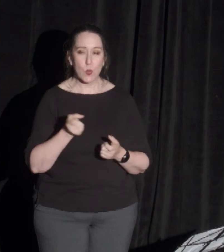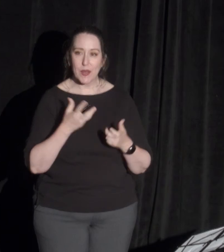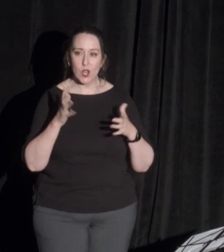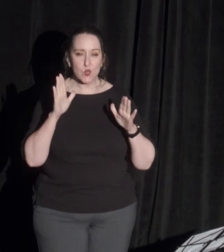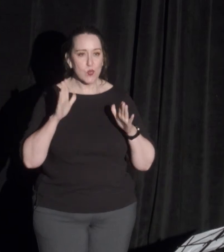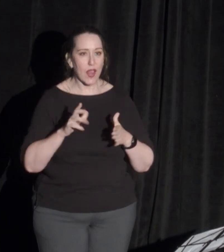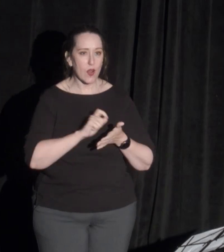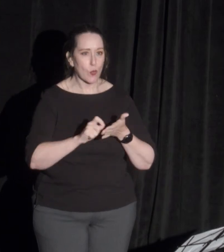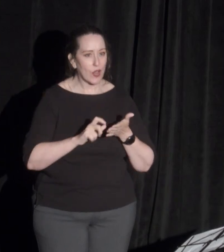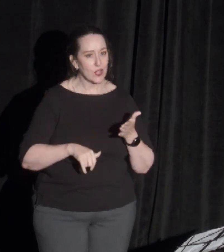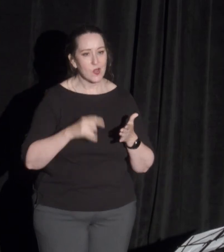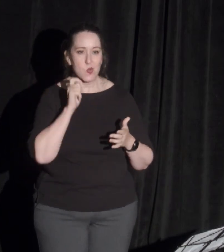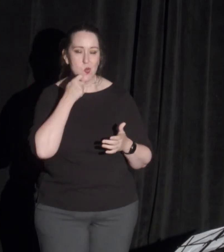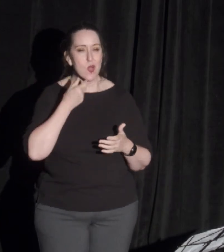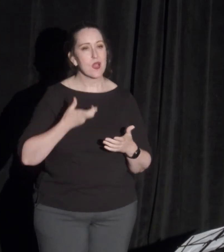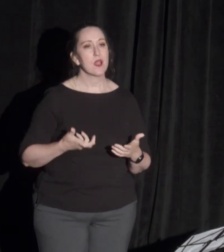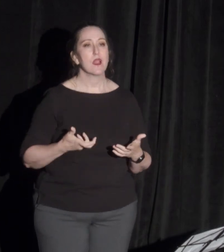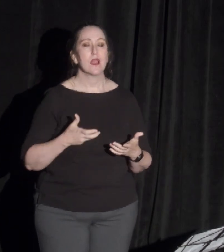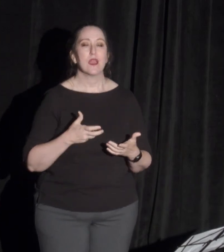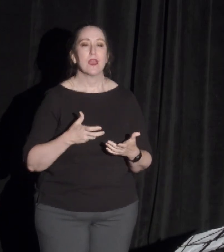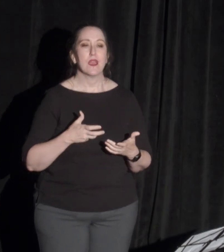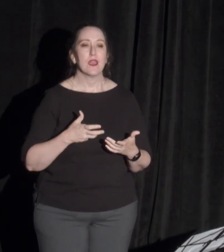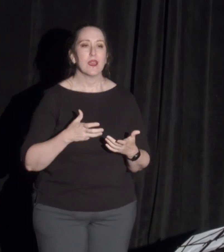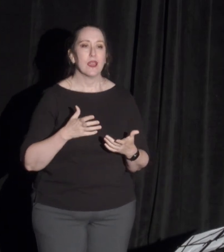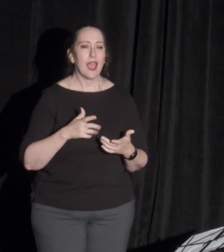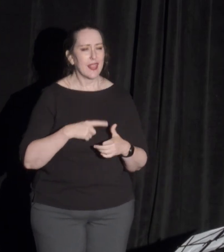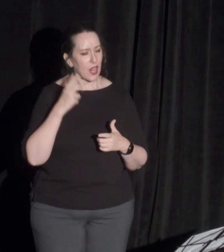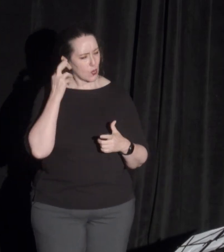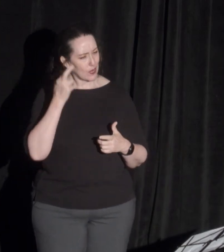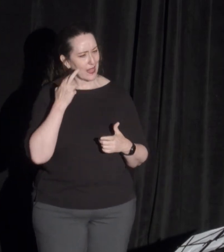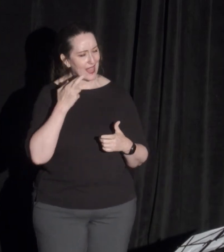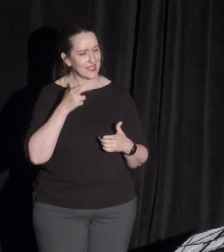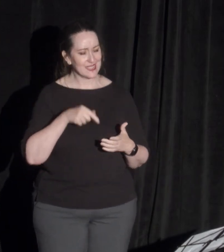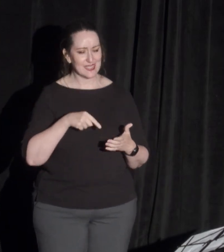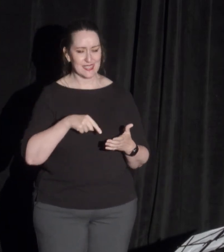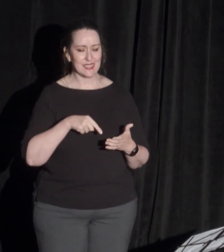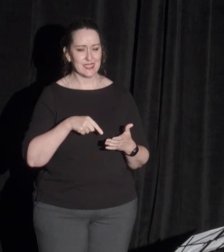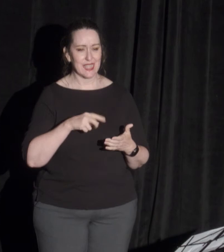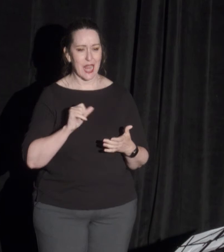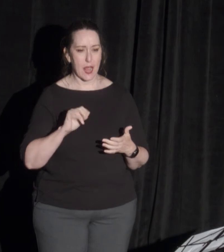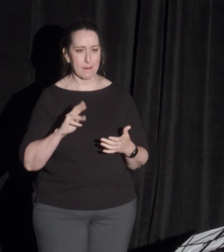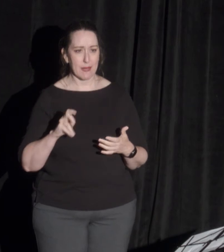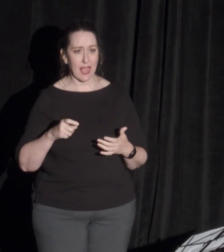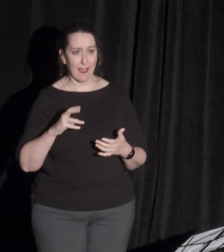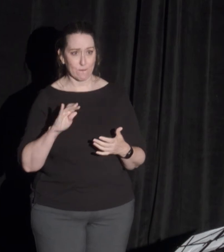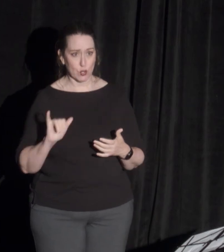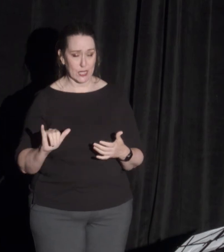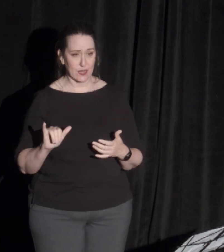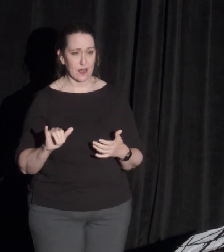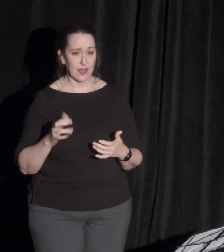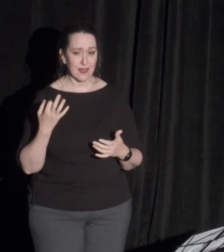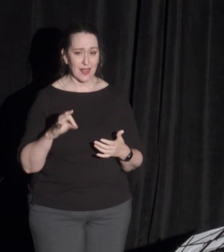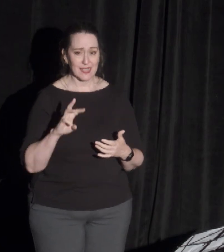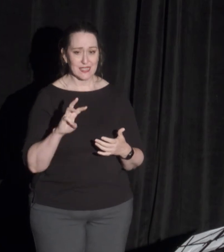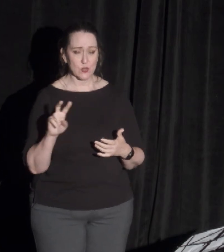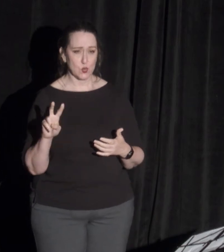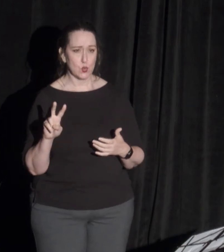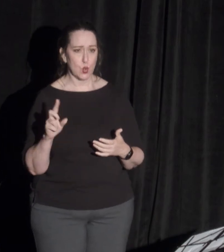here. This is so cool. And then I realized this. Anne McCaffrey, in 1962, had only written a couple